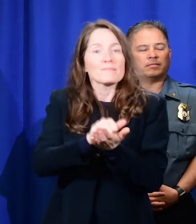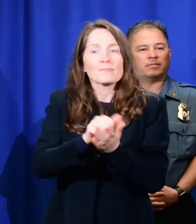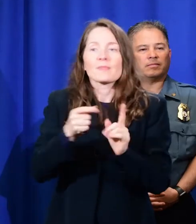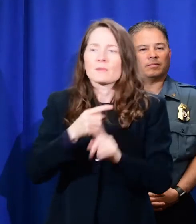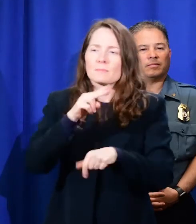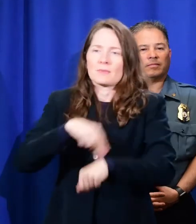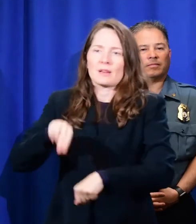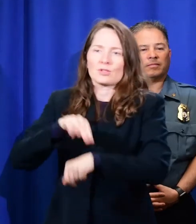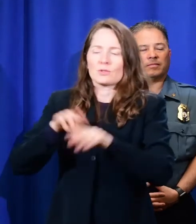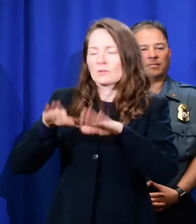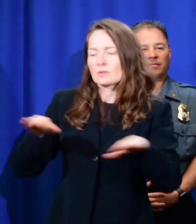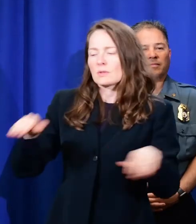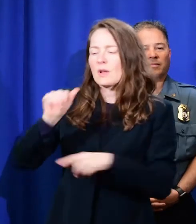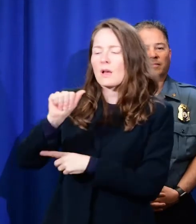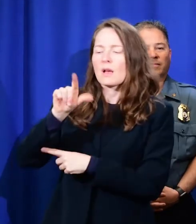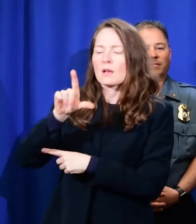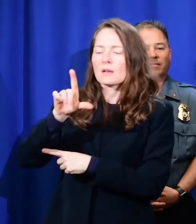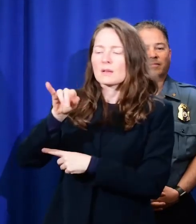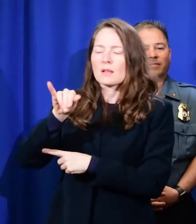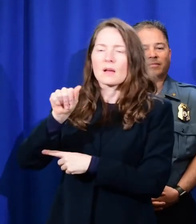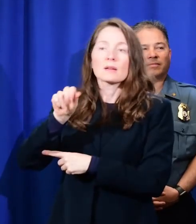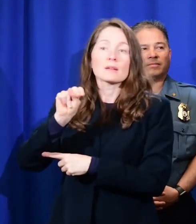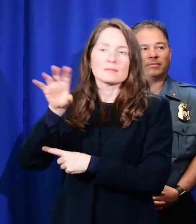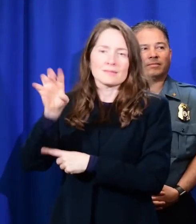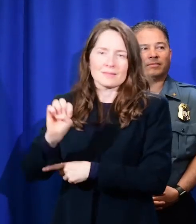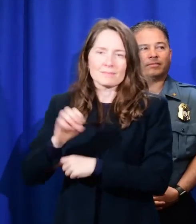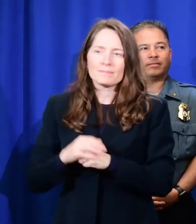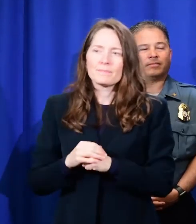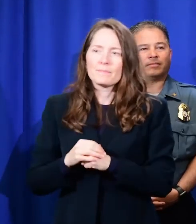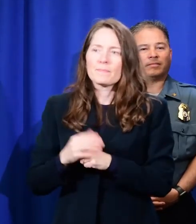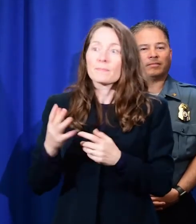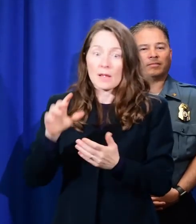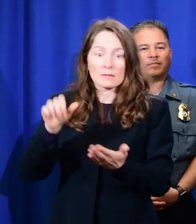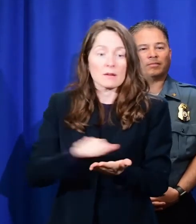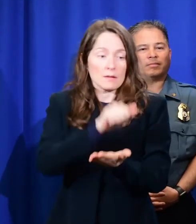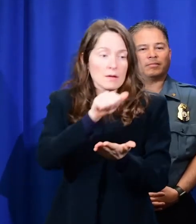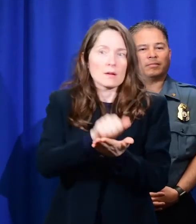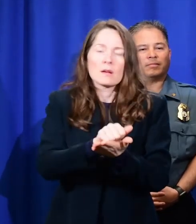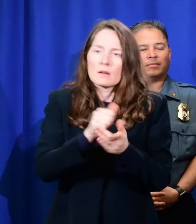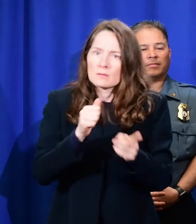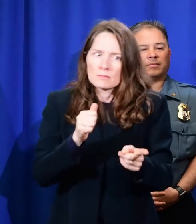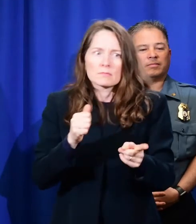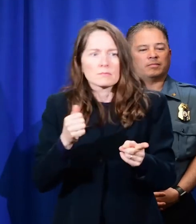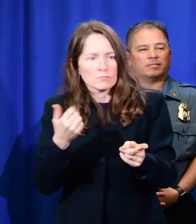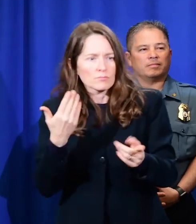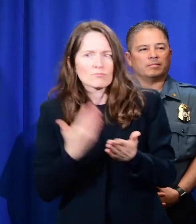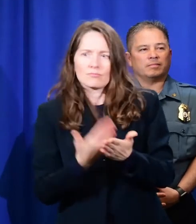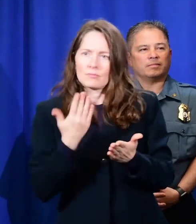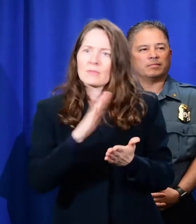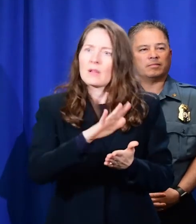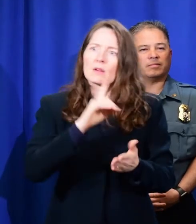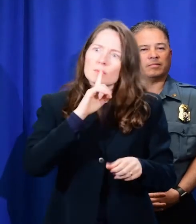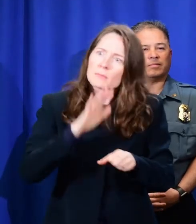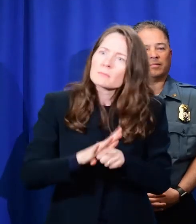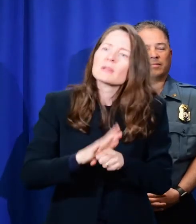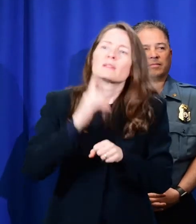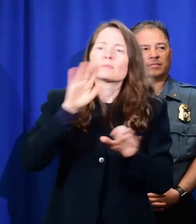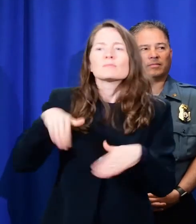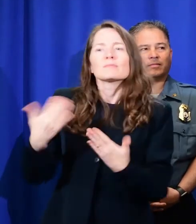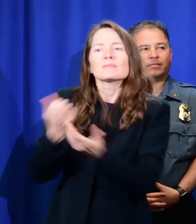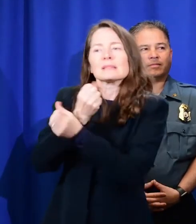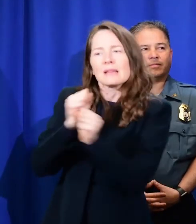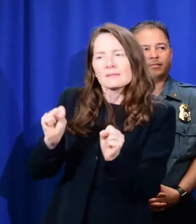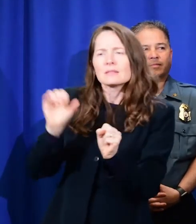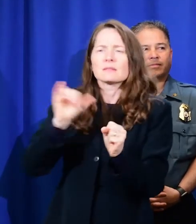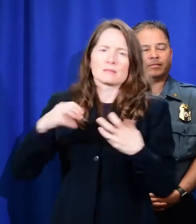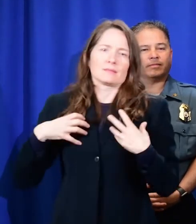affirms the hard work and commitment of our Child Advocacy Center to provide safety and healing for our children and